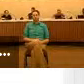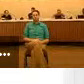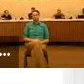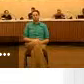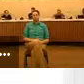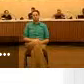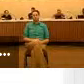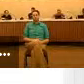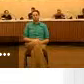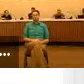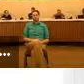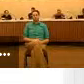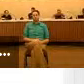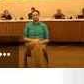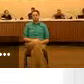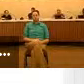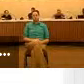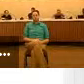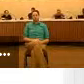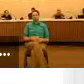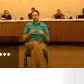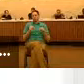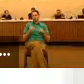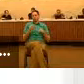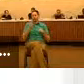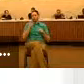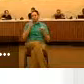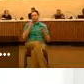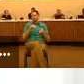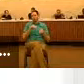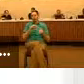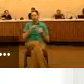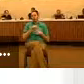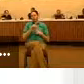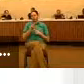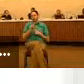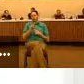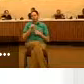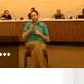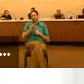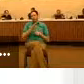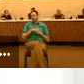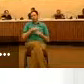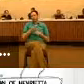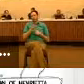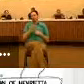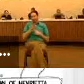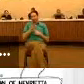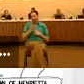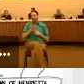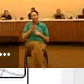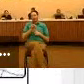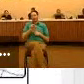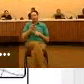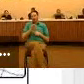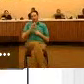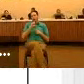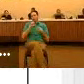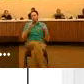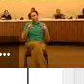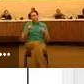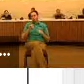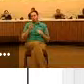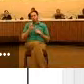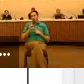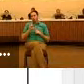it's going to be, these homes are going to be built on 26 acres of a 69 acre parcel from what